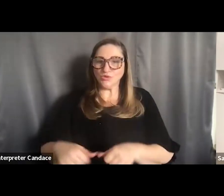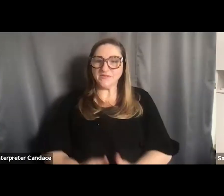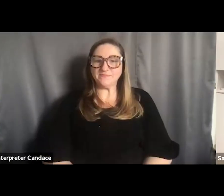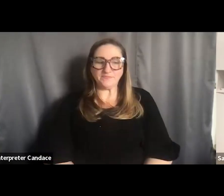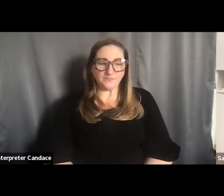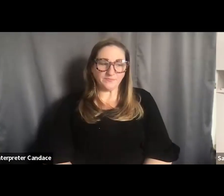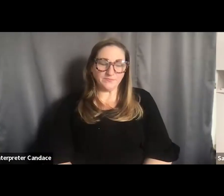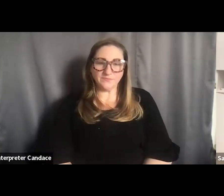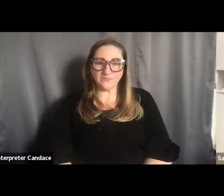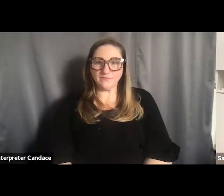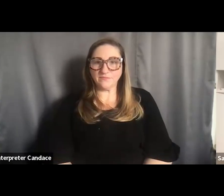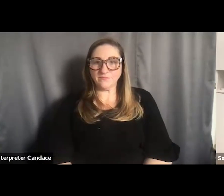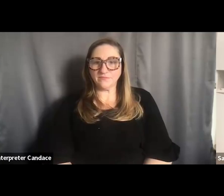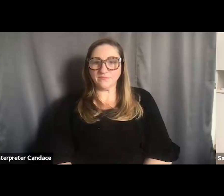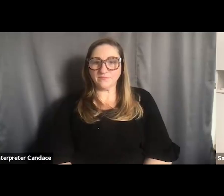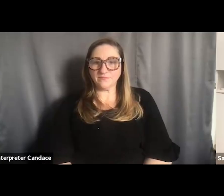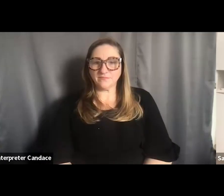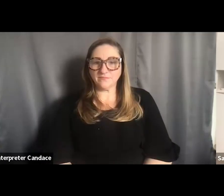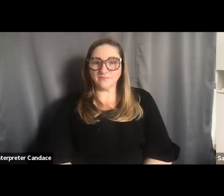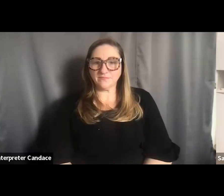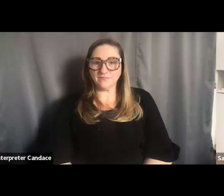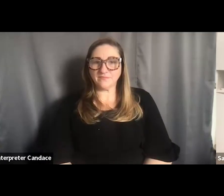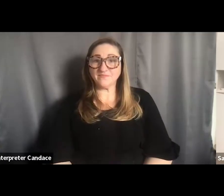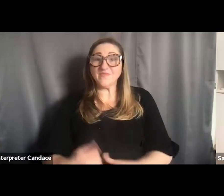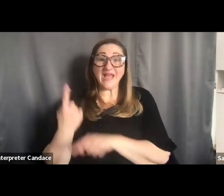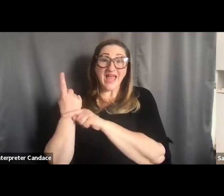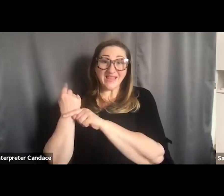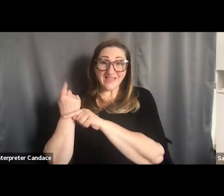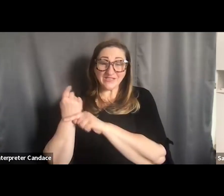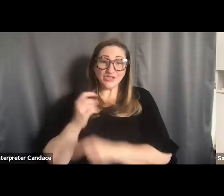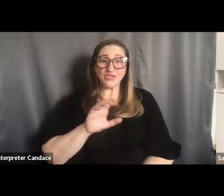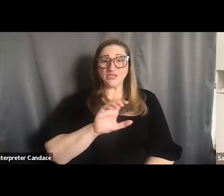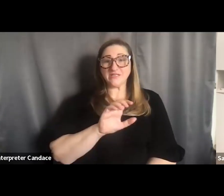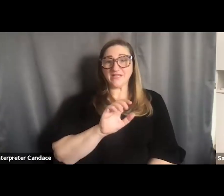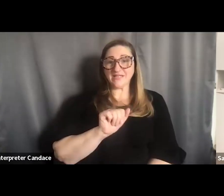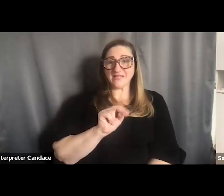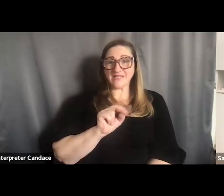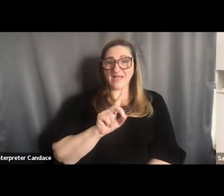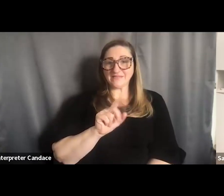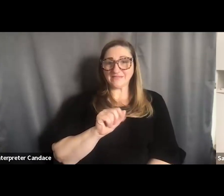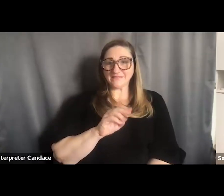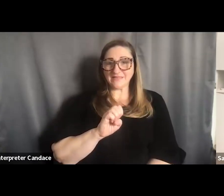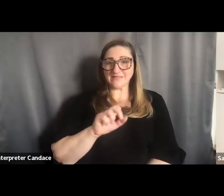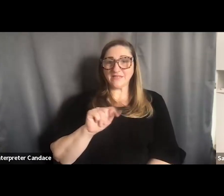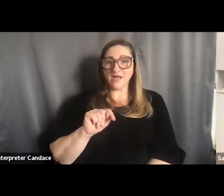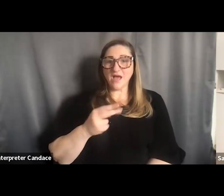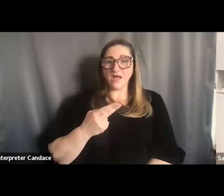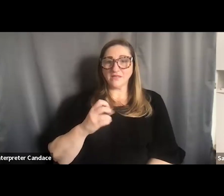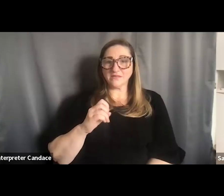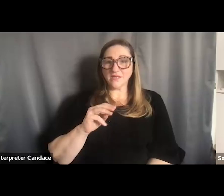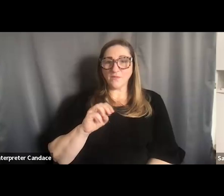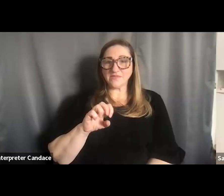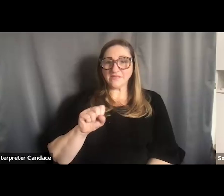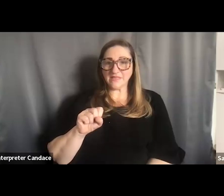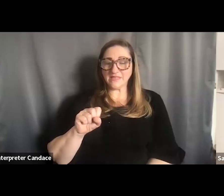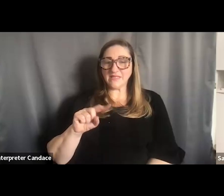last year, outgoing co-executive director Candace Thompson-Zachary, who's in the chat here, uplifted the most